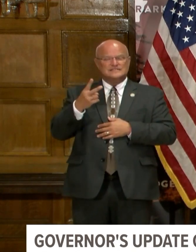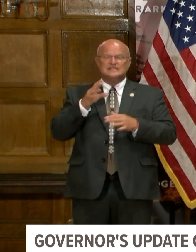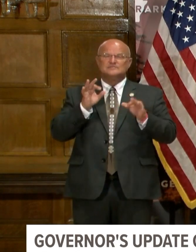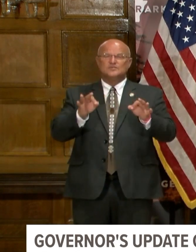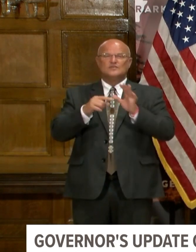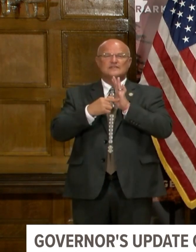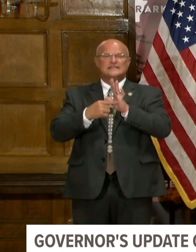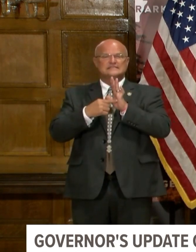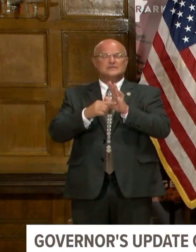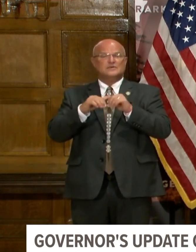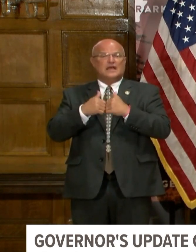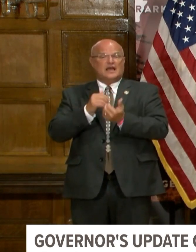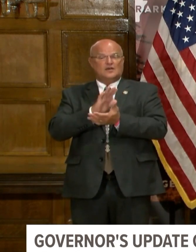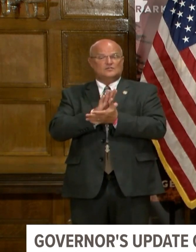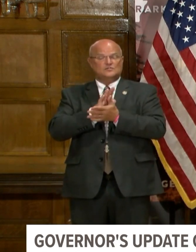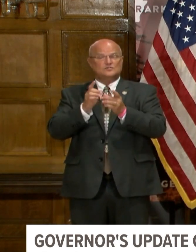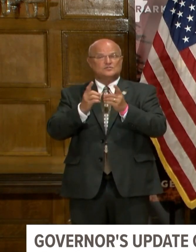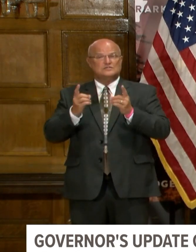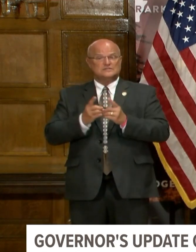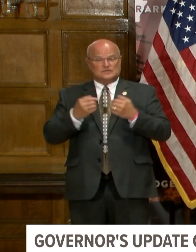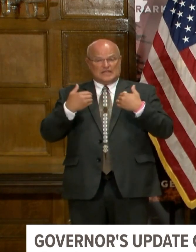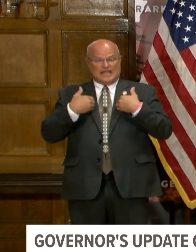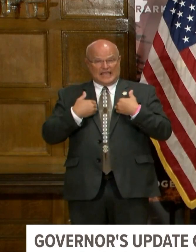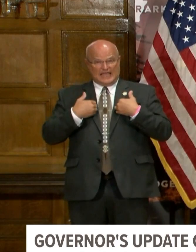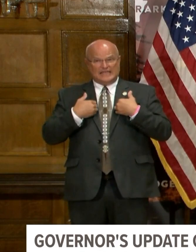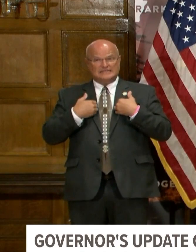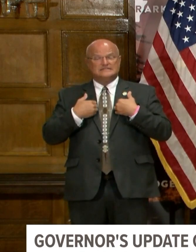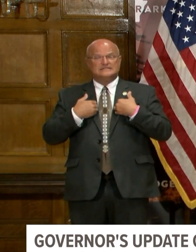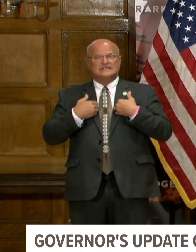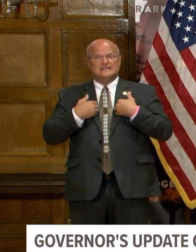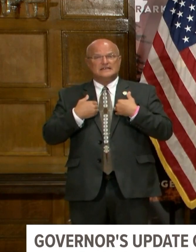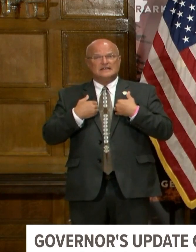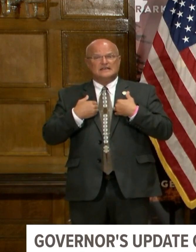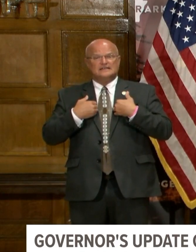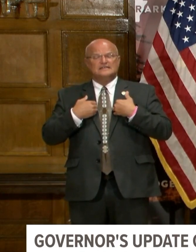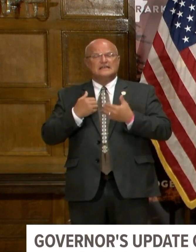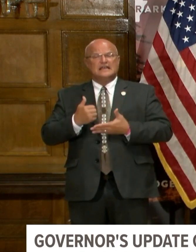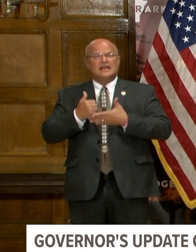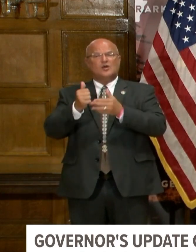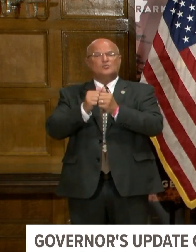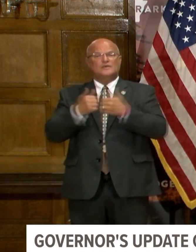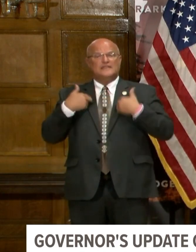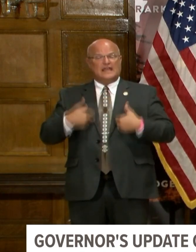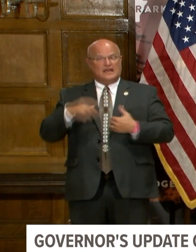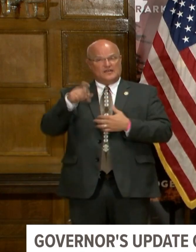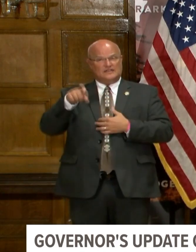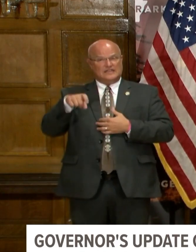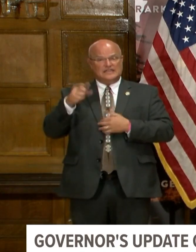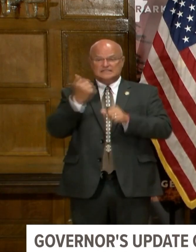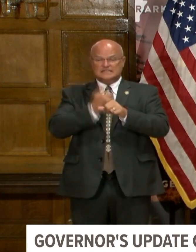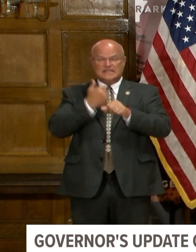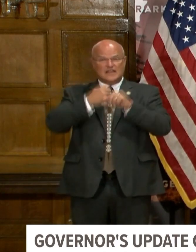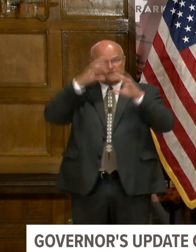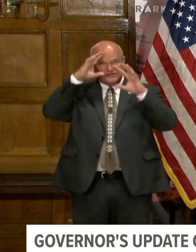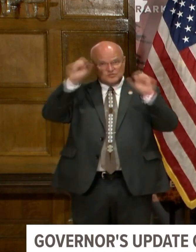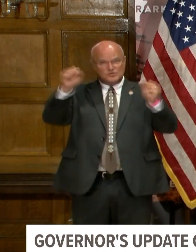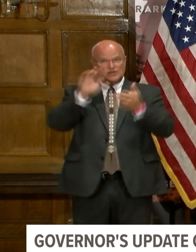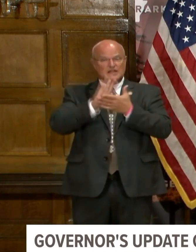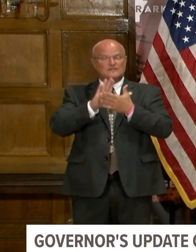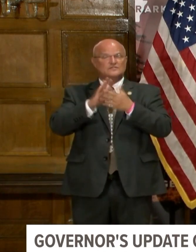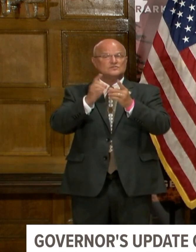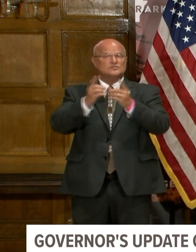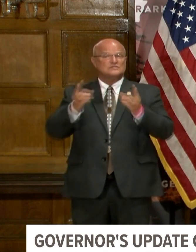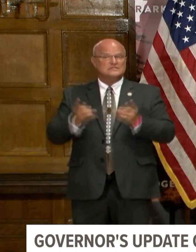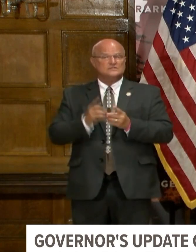perfect examples of how a school district has accommodated those health needs, and every superintendent, every school